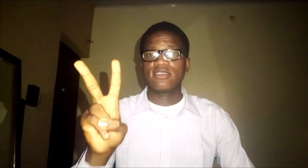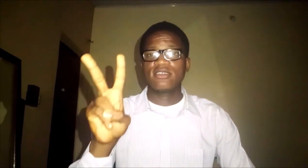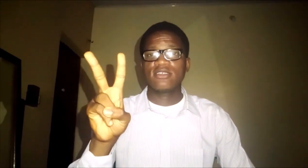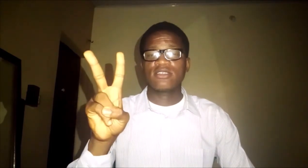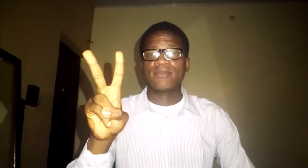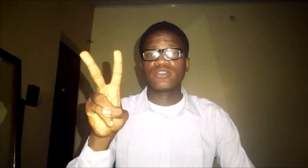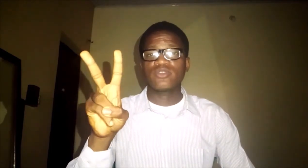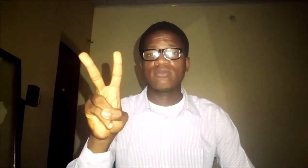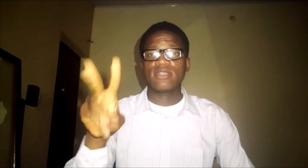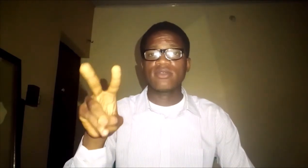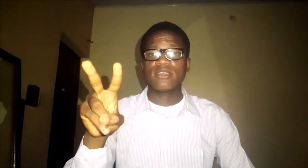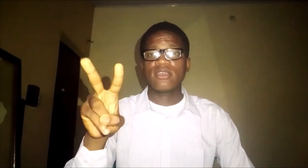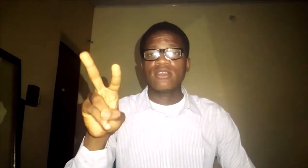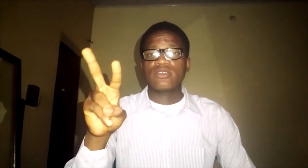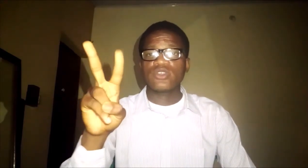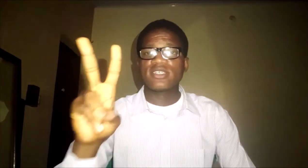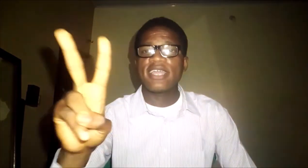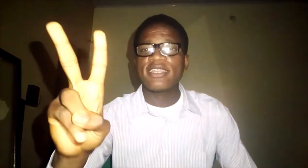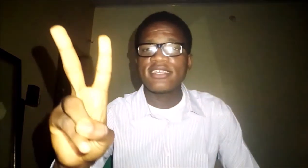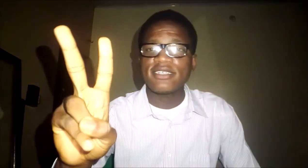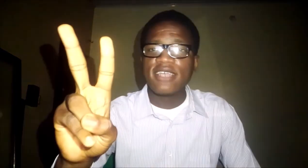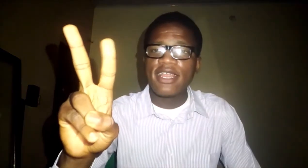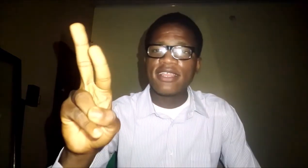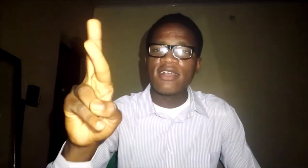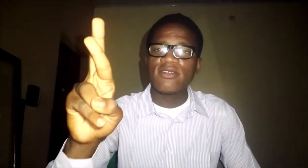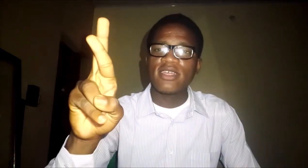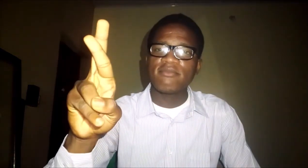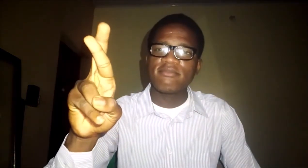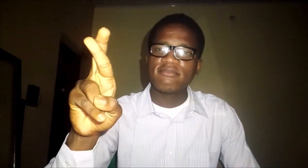This is number 2, by the way. So just sign this and entangle them.